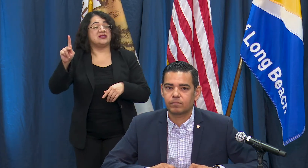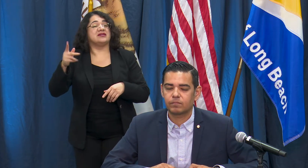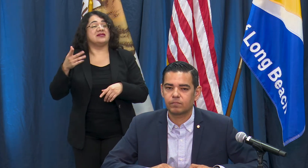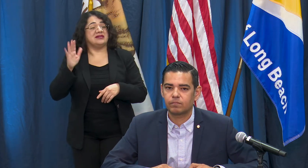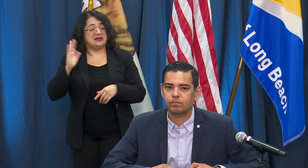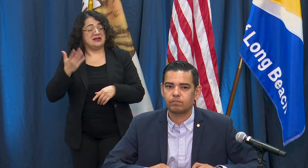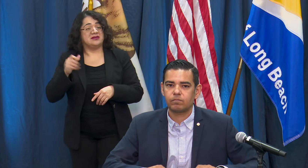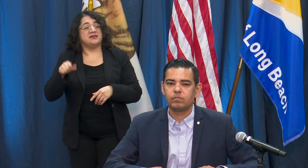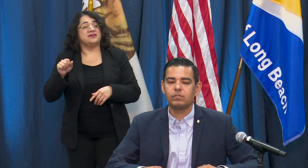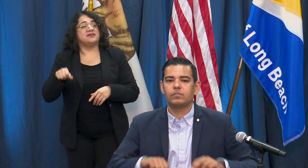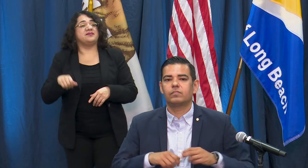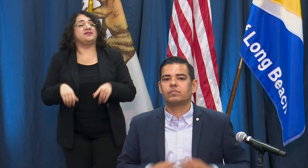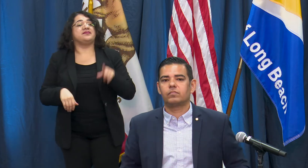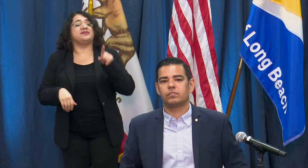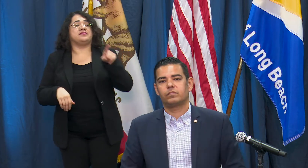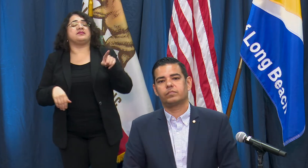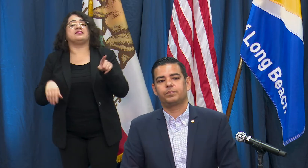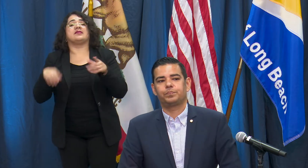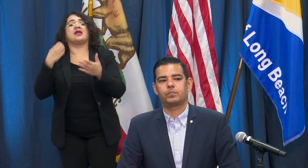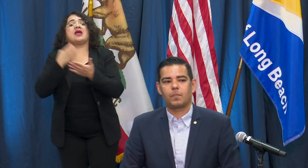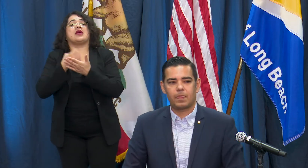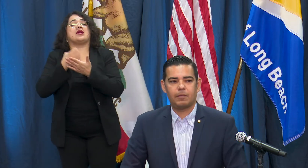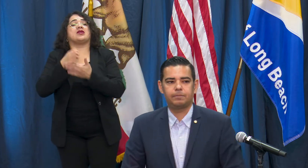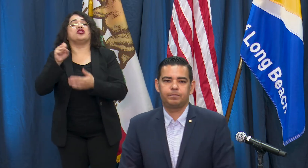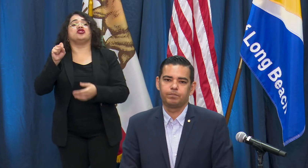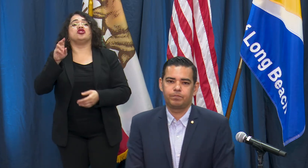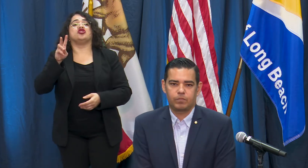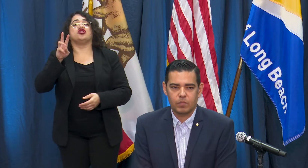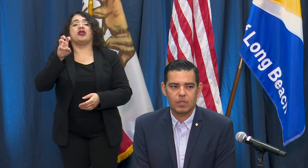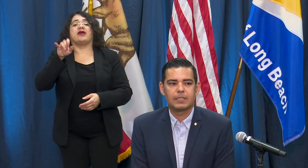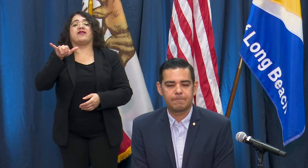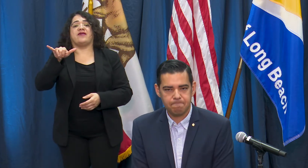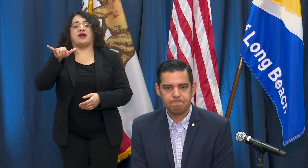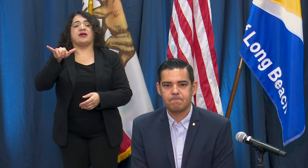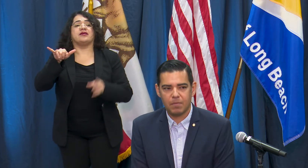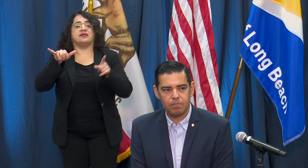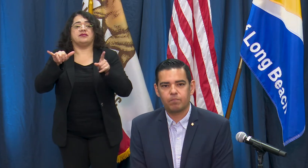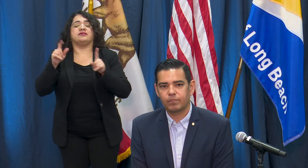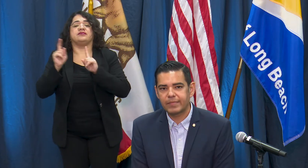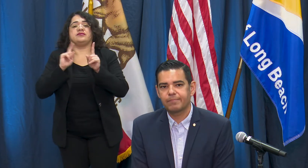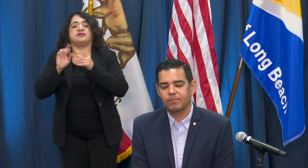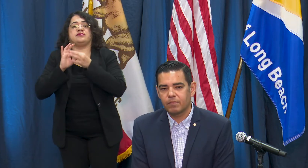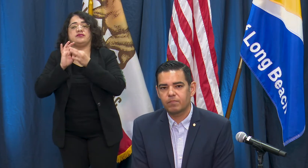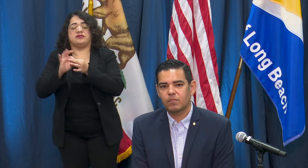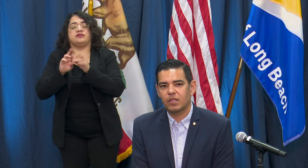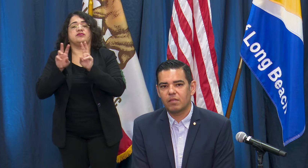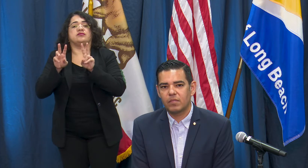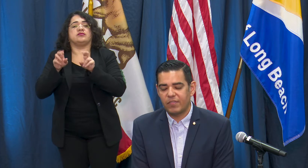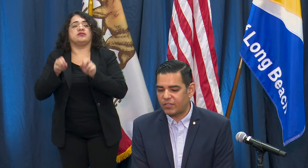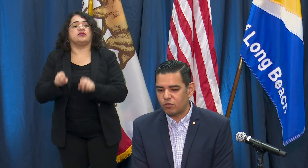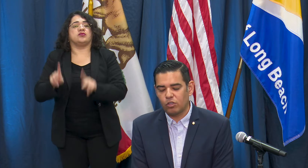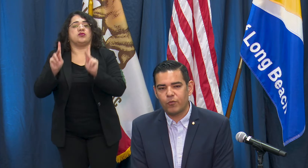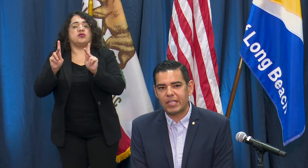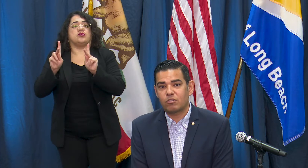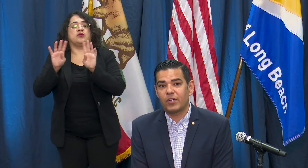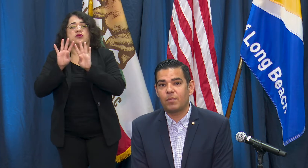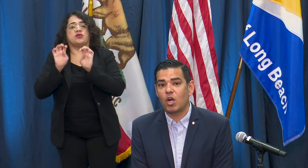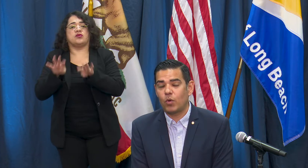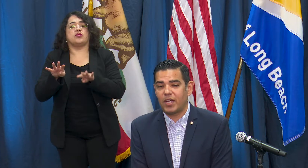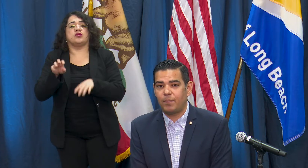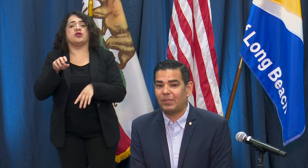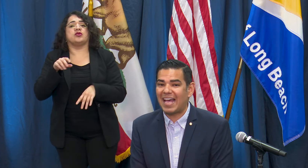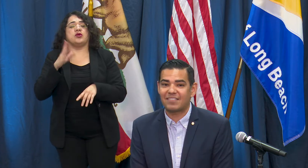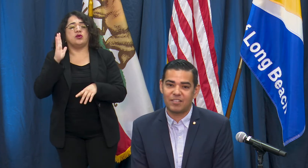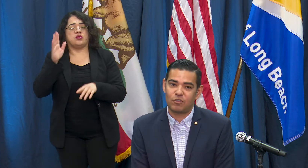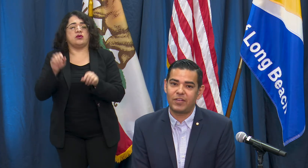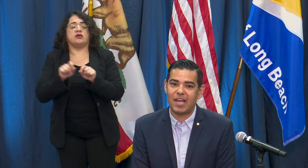some of the questions about the economic survey opening up to give ideas back to the community forum. And so we're looking forward to that opportunity very soon. And look for that survey tomorrow.